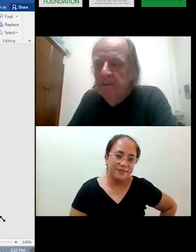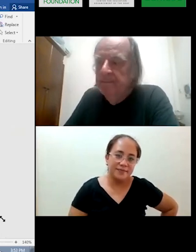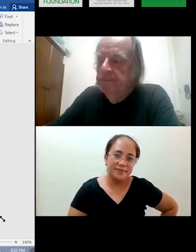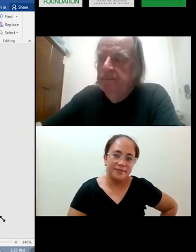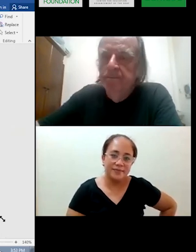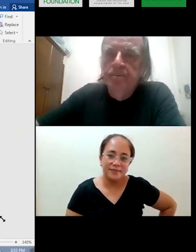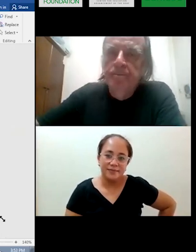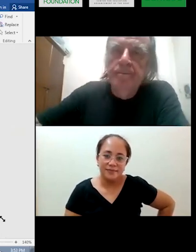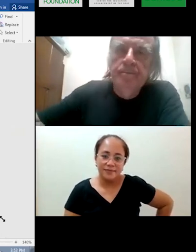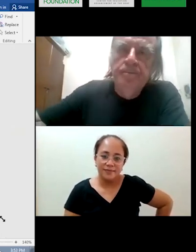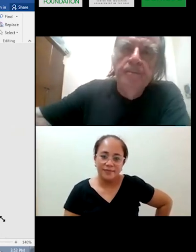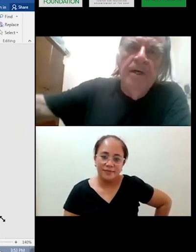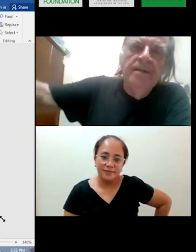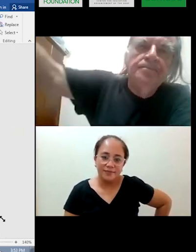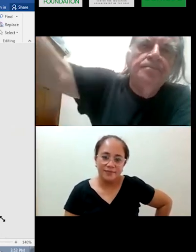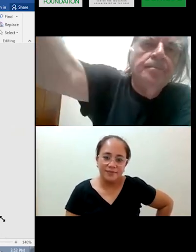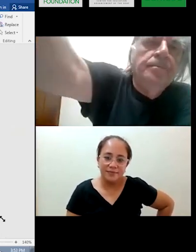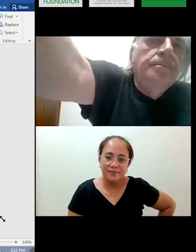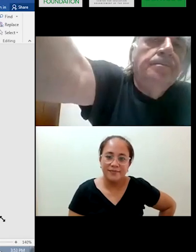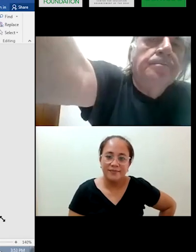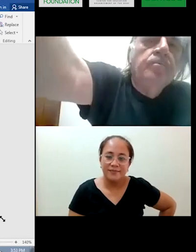Okay, this is Nat. Okay.